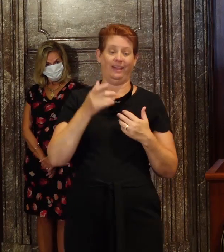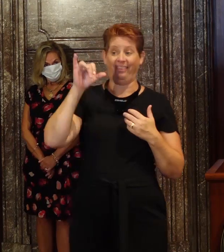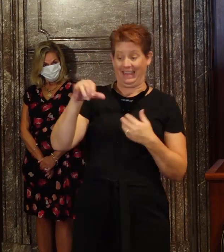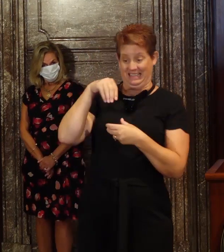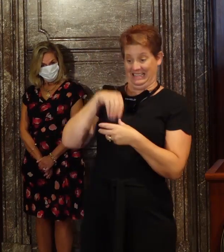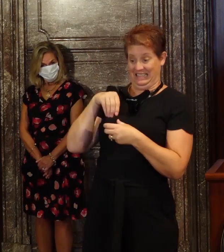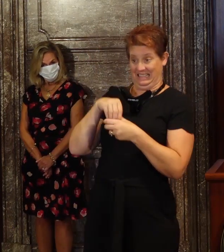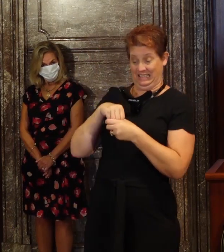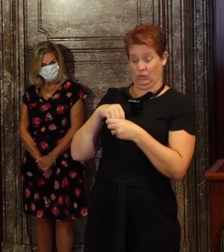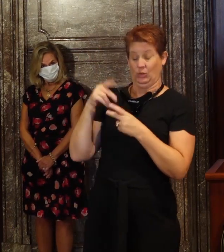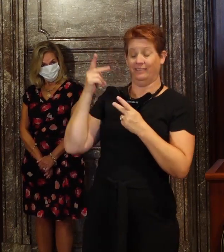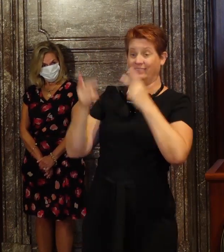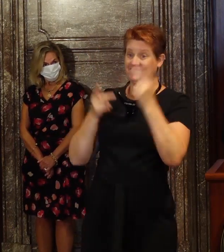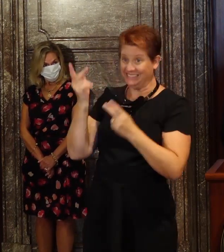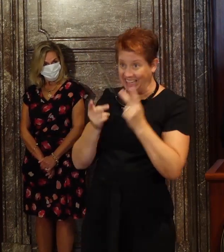at